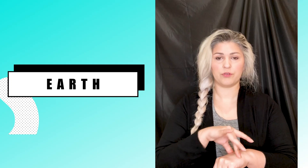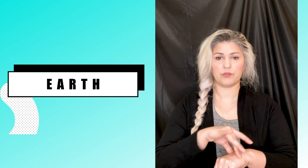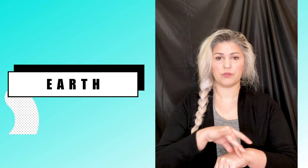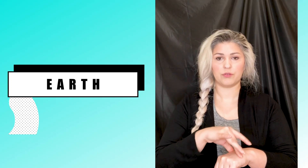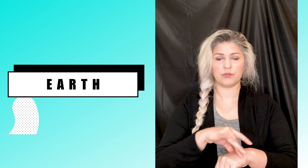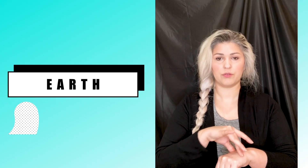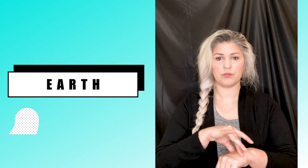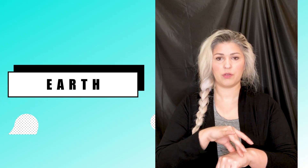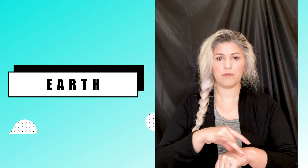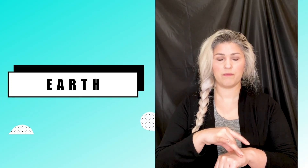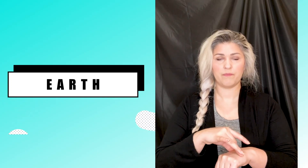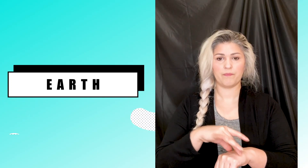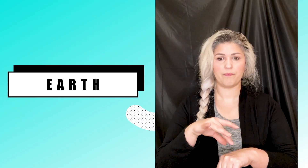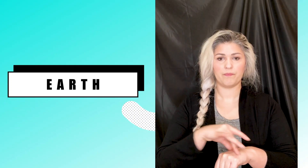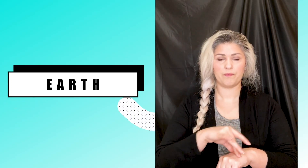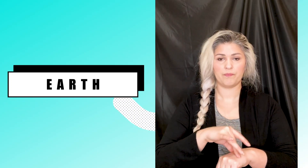Earth. Okay?